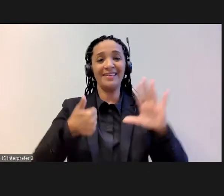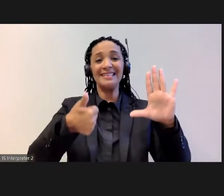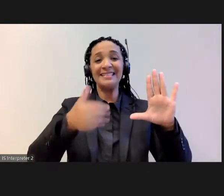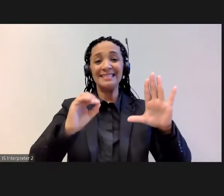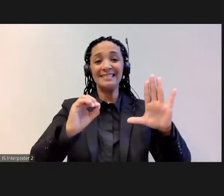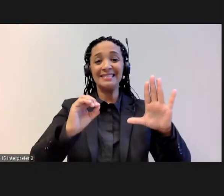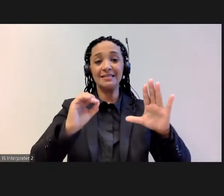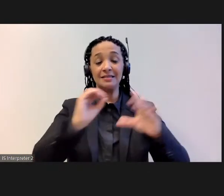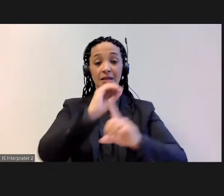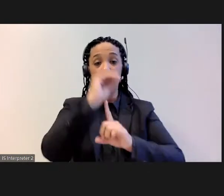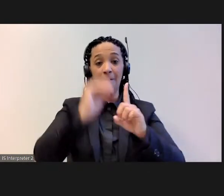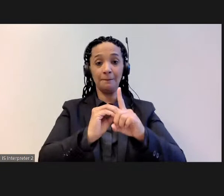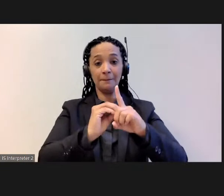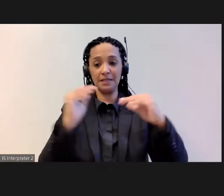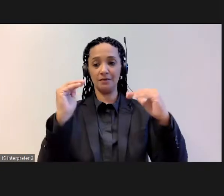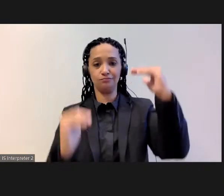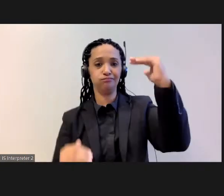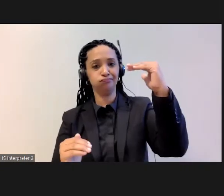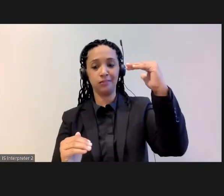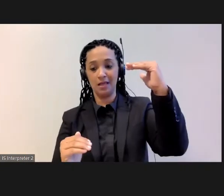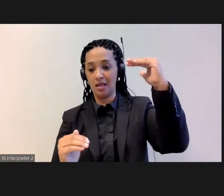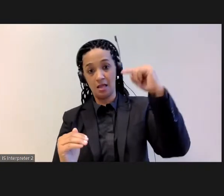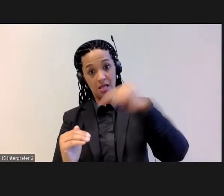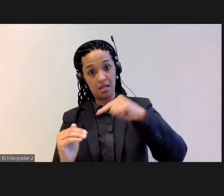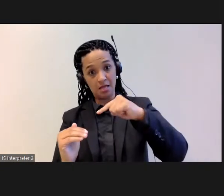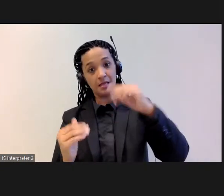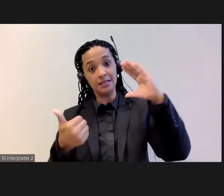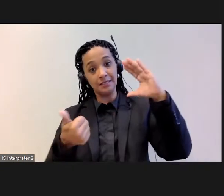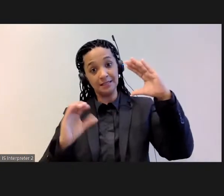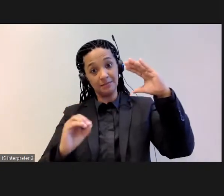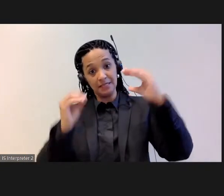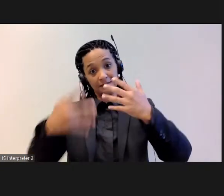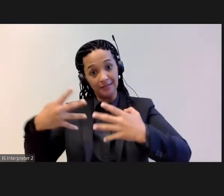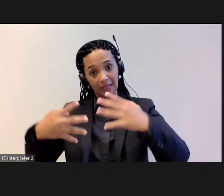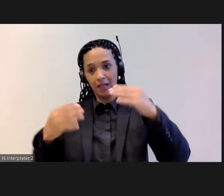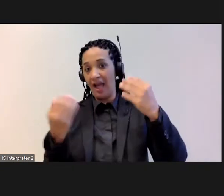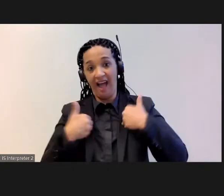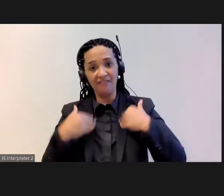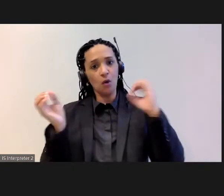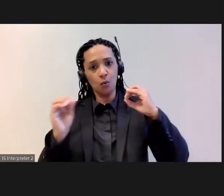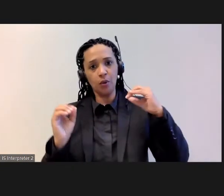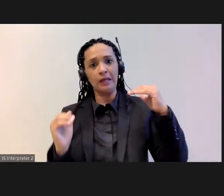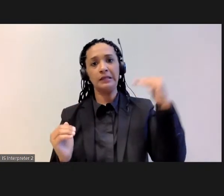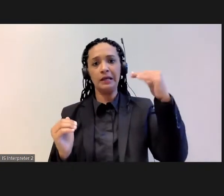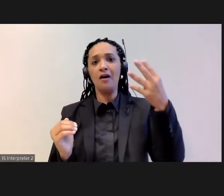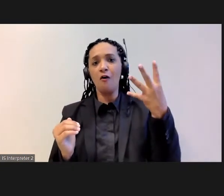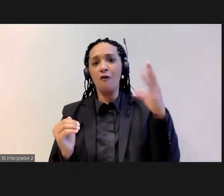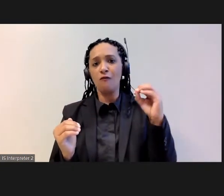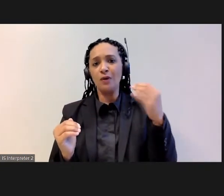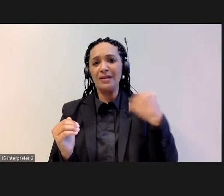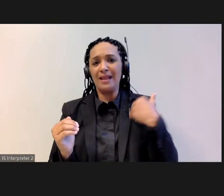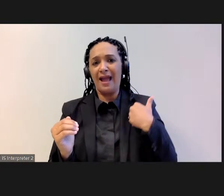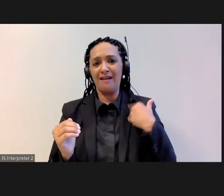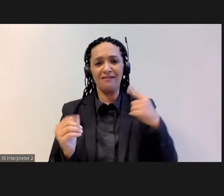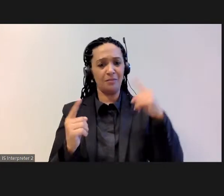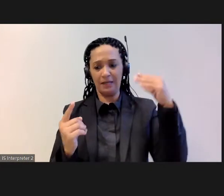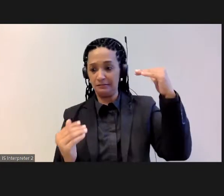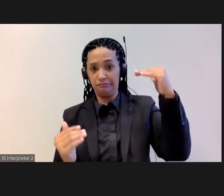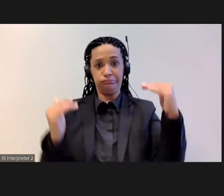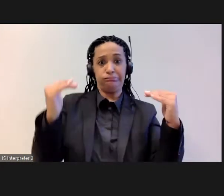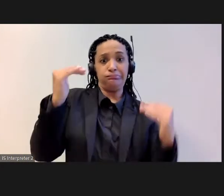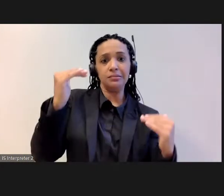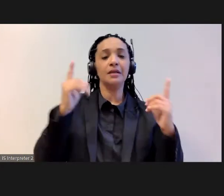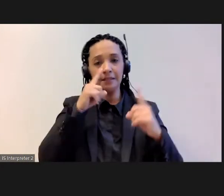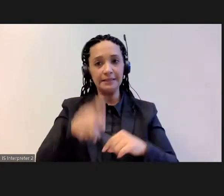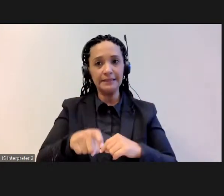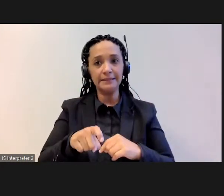is supposed to come, from other sources. So it's actually very important to very much promote and